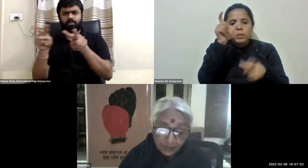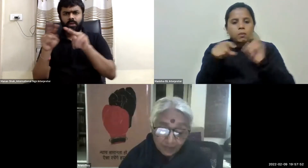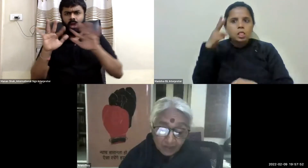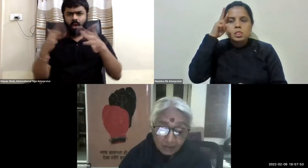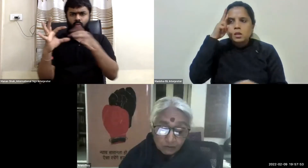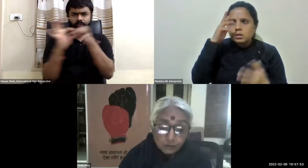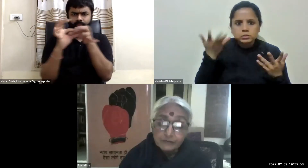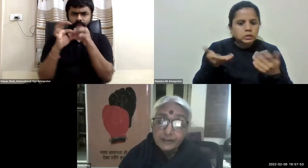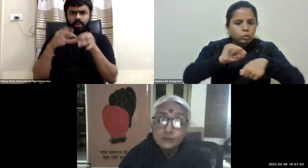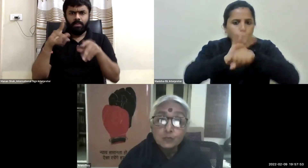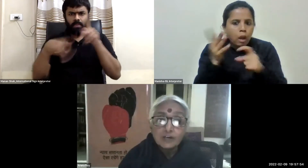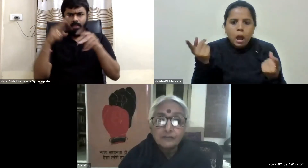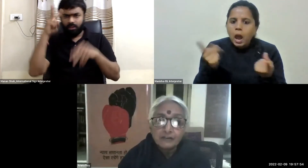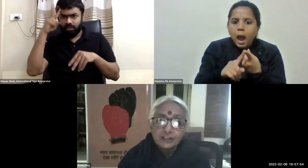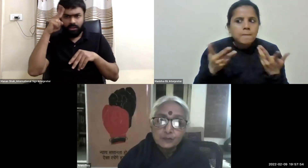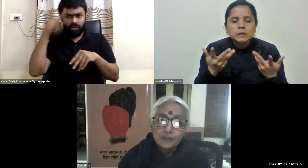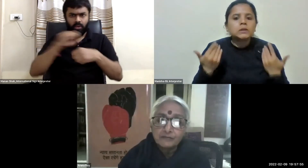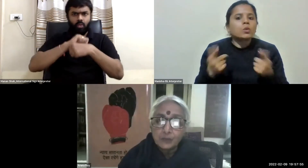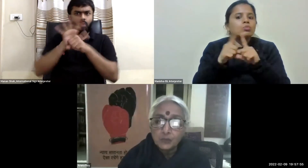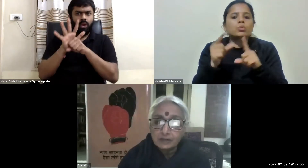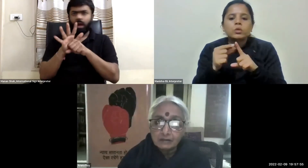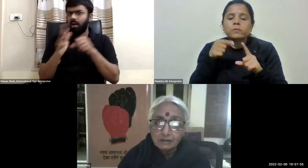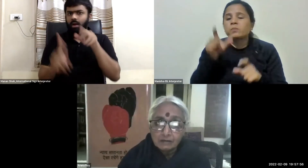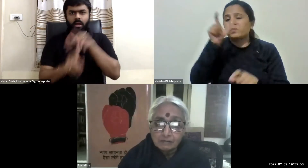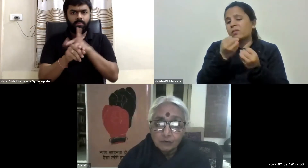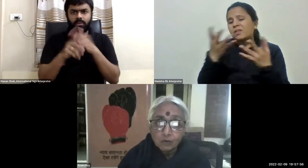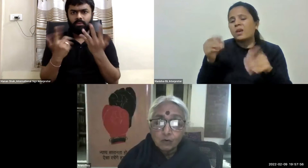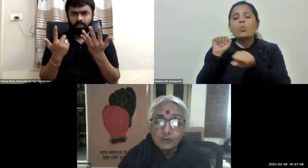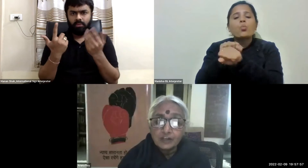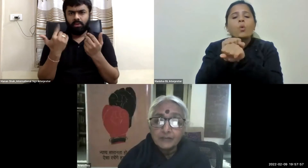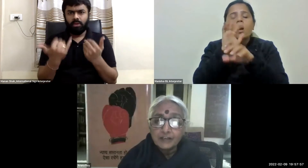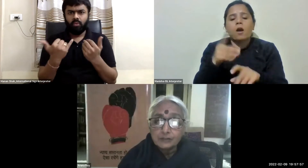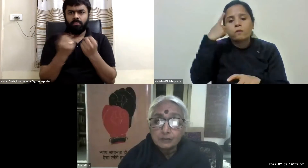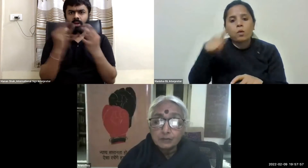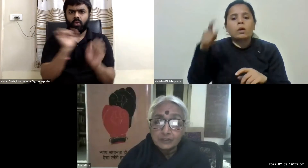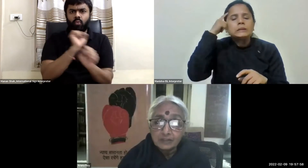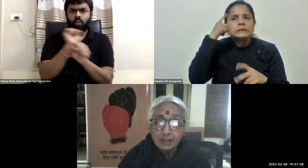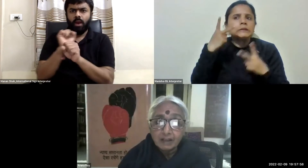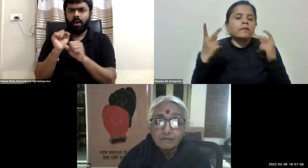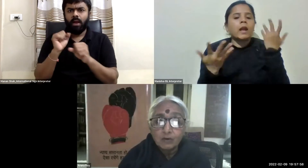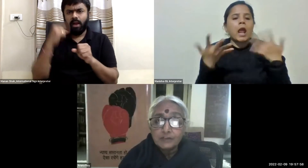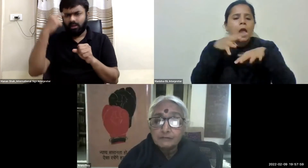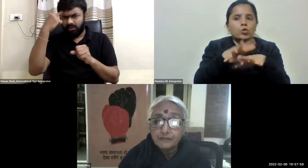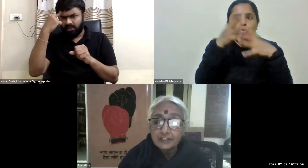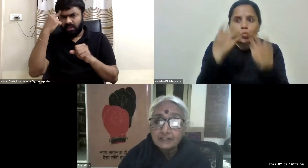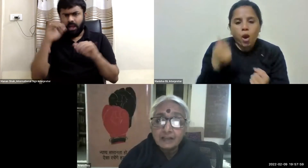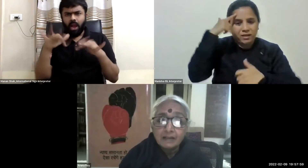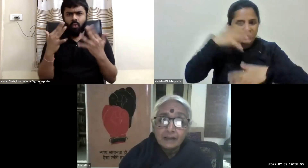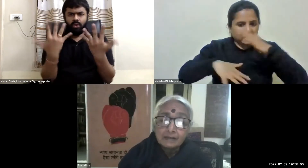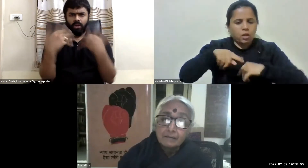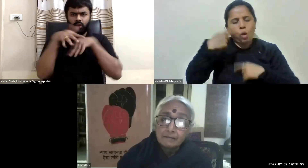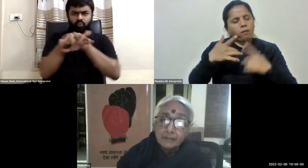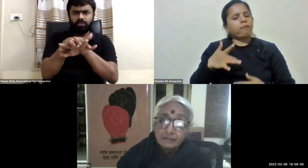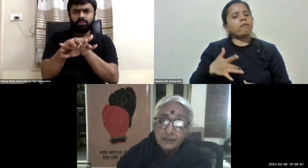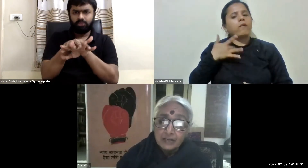us. Those of us who work for the rights-based framework for overcoming exclusion have always felt